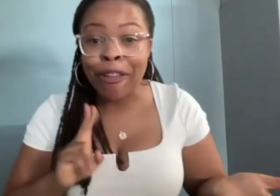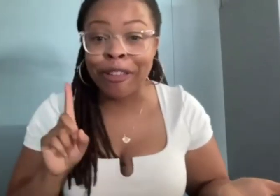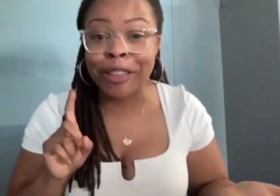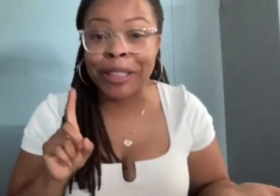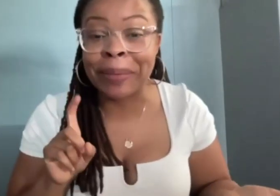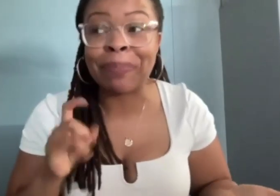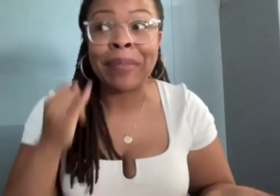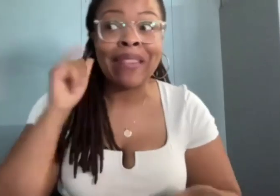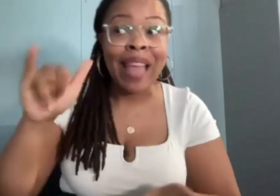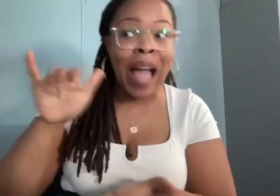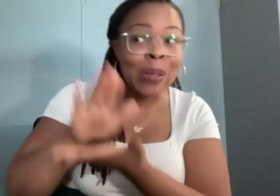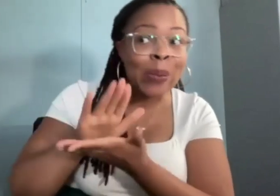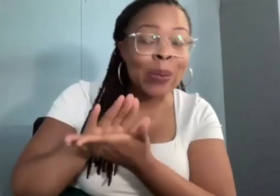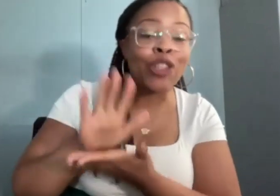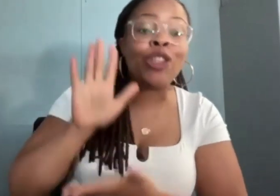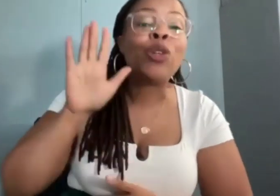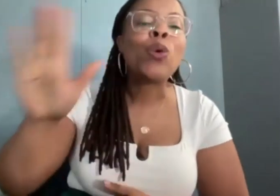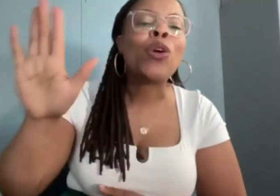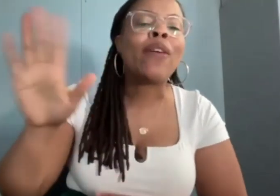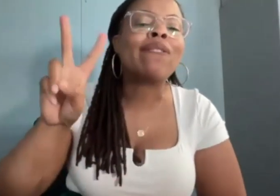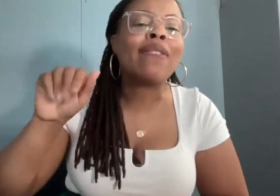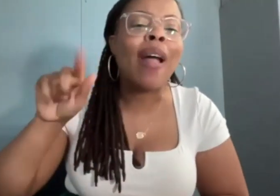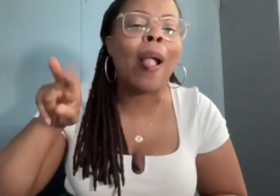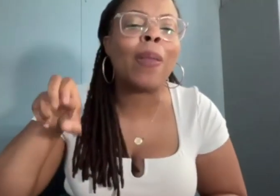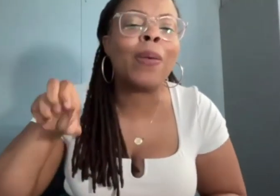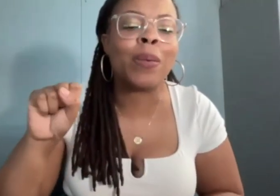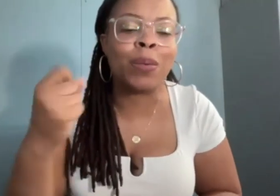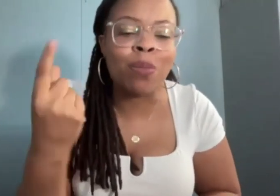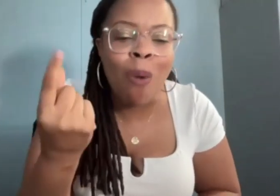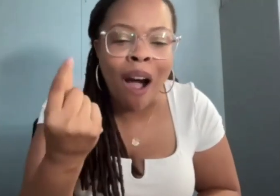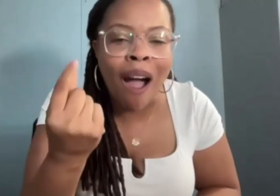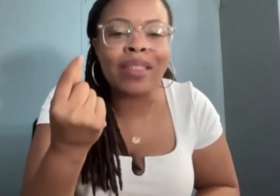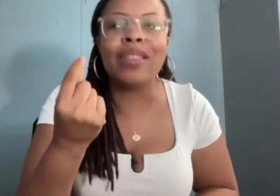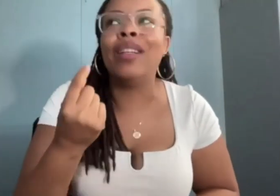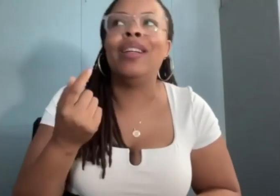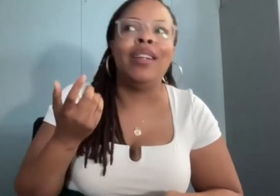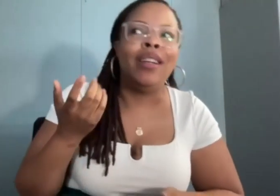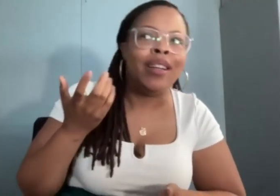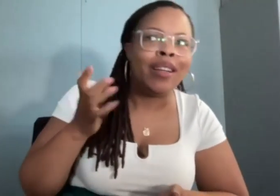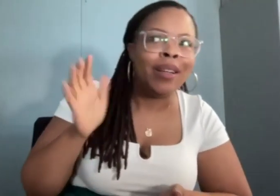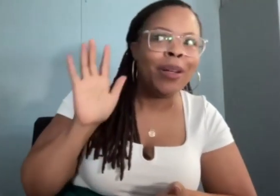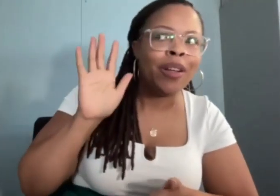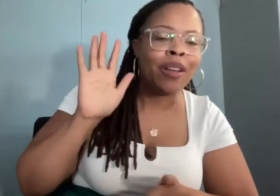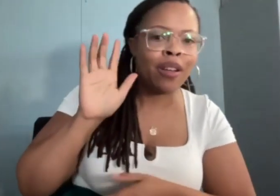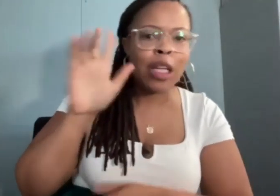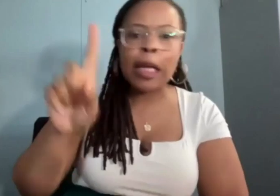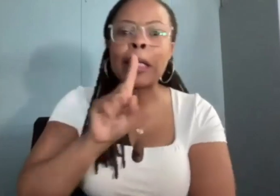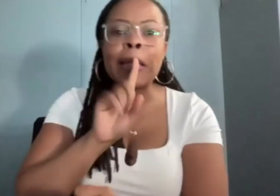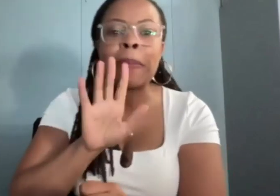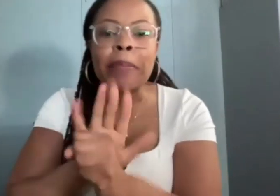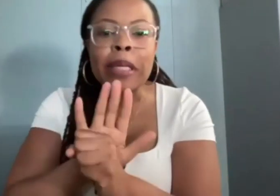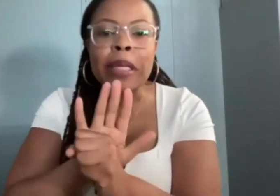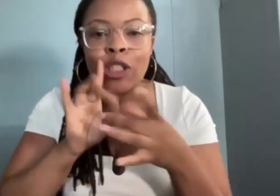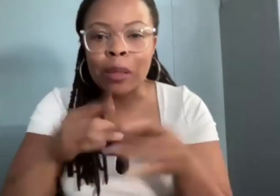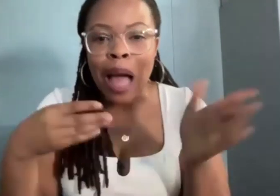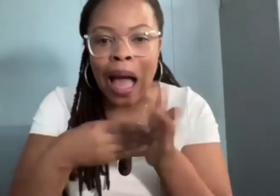my race may or may not be honored in that space. I have to think about the values that I